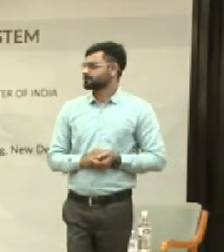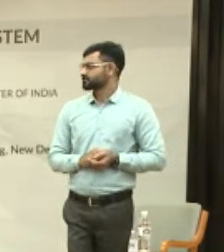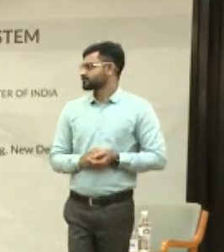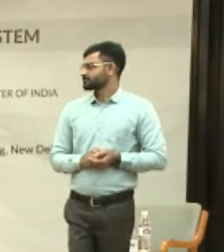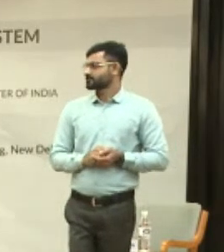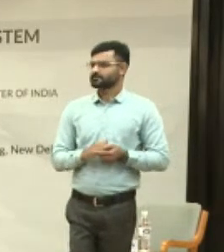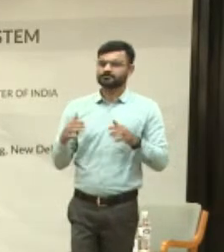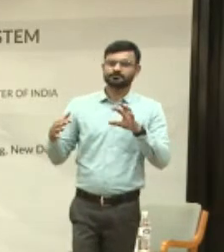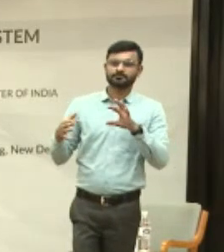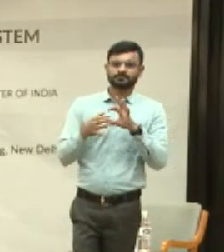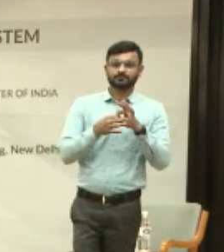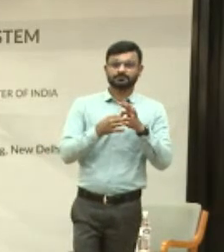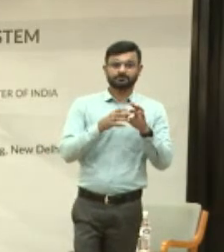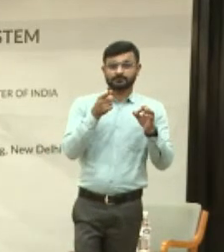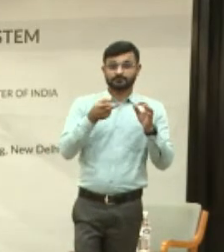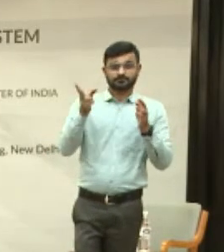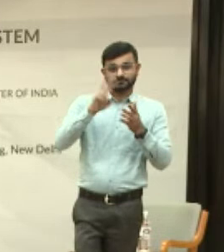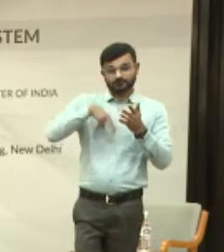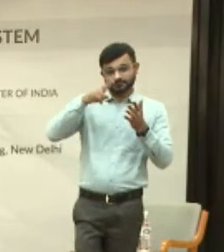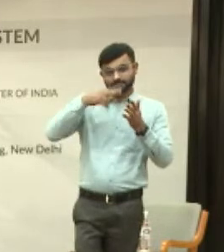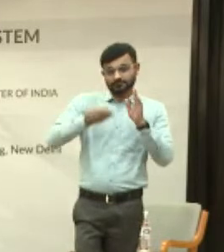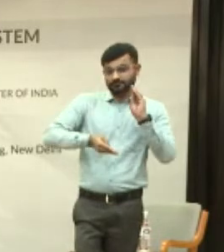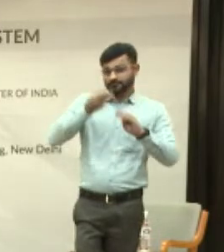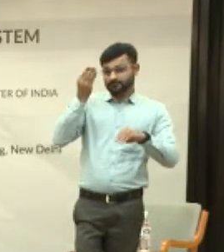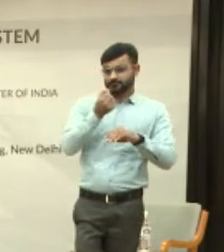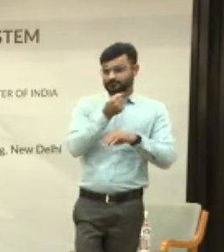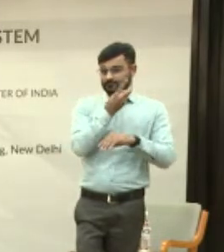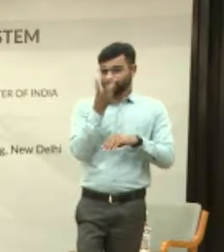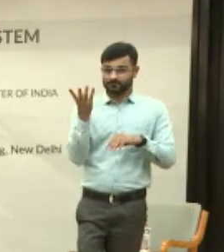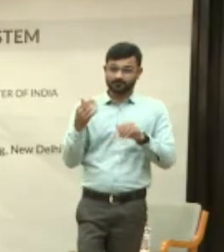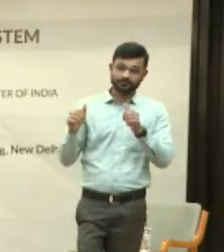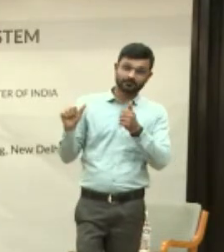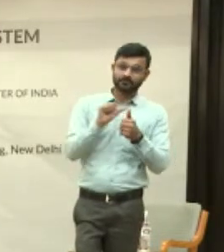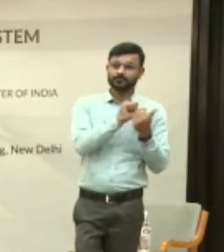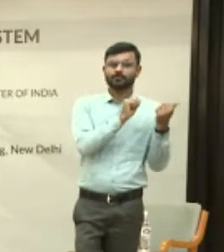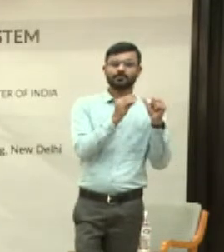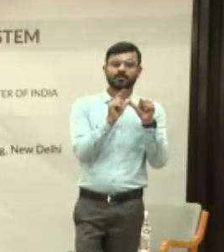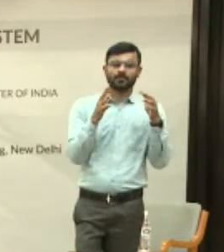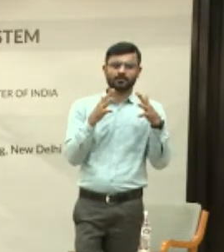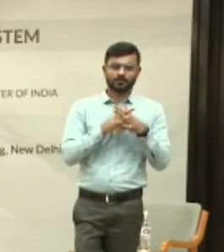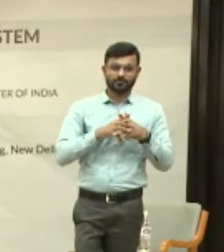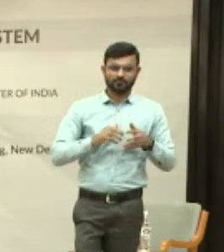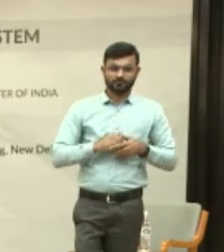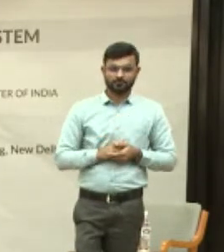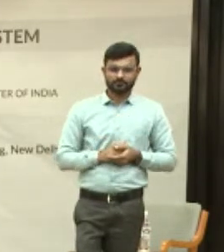Back of the envelope. Please do not read more than that into the numbers. Back of the envelope.